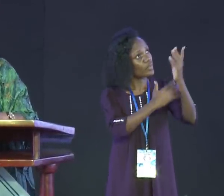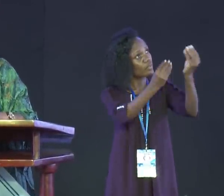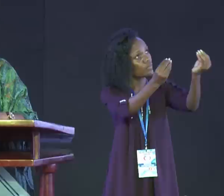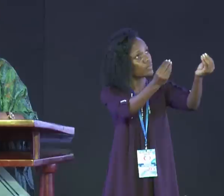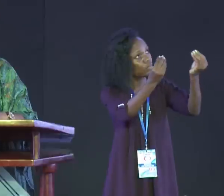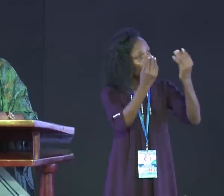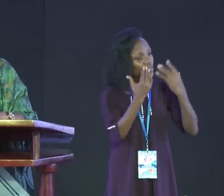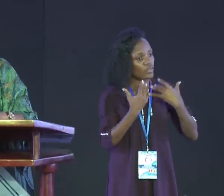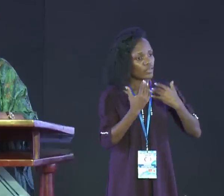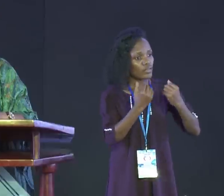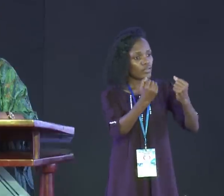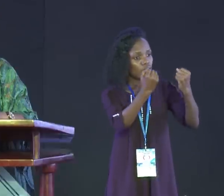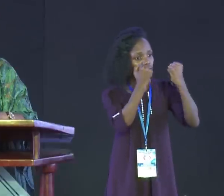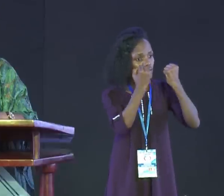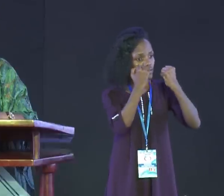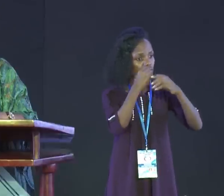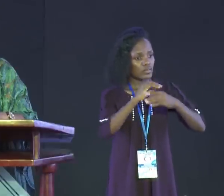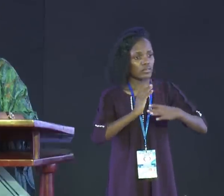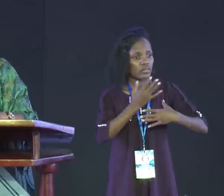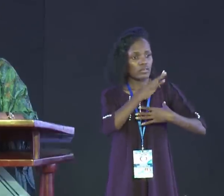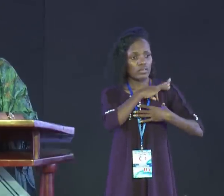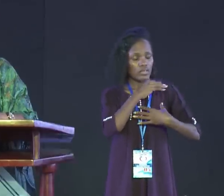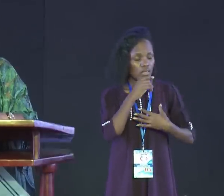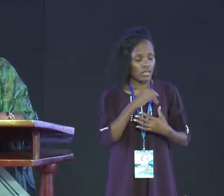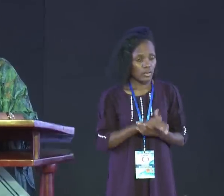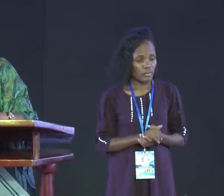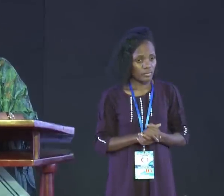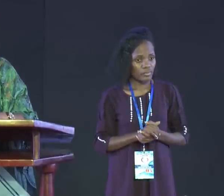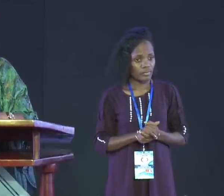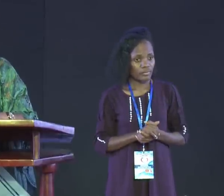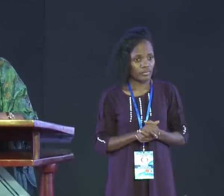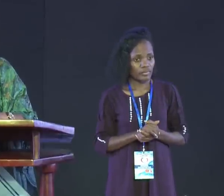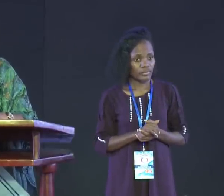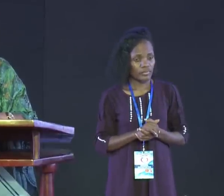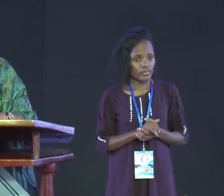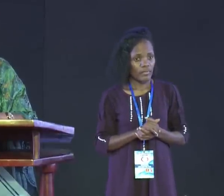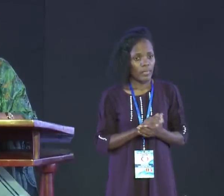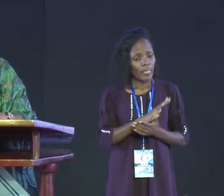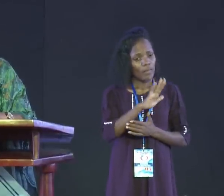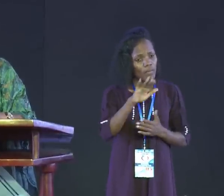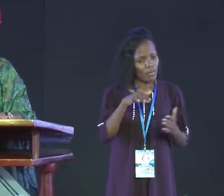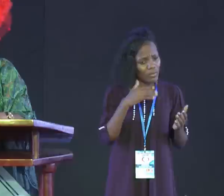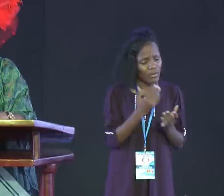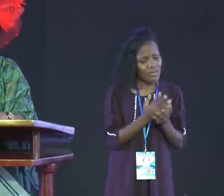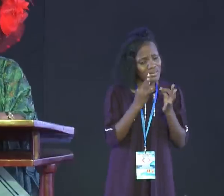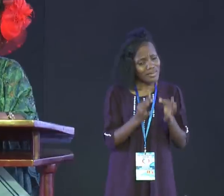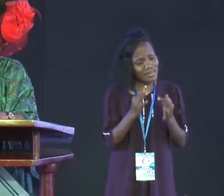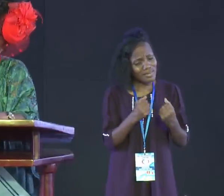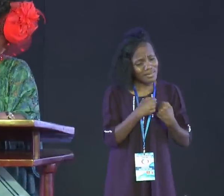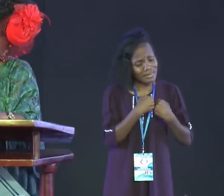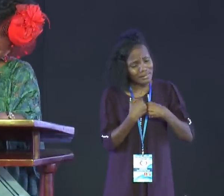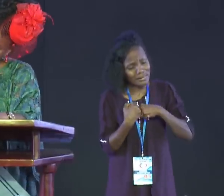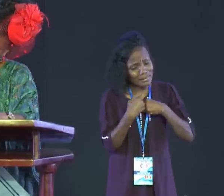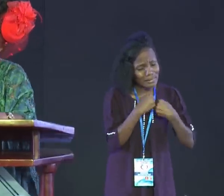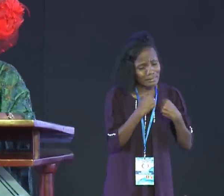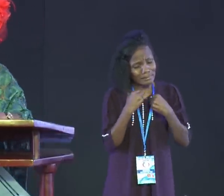omunda. That the Lord will give us strength in our inner man. Despite byonna bye tuyitamu. Si nsonga